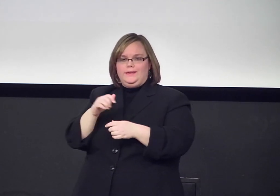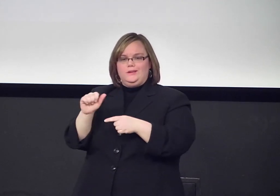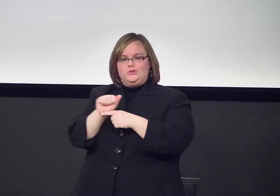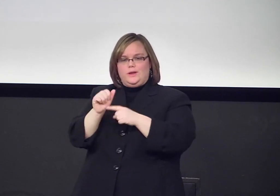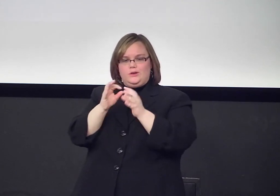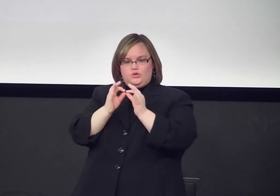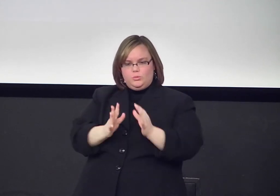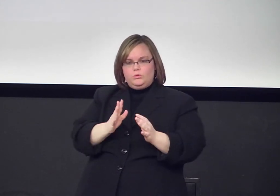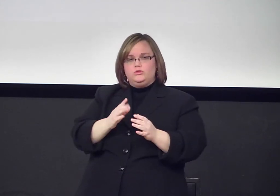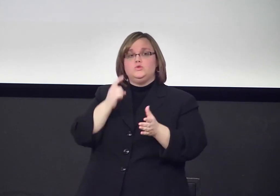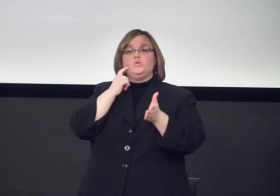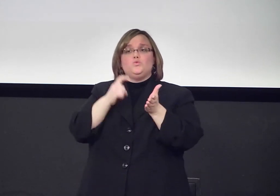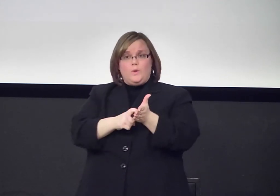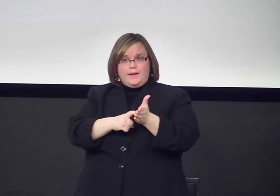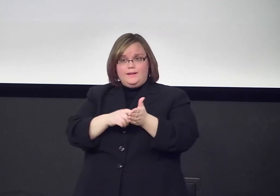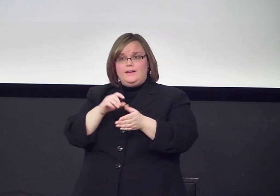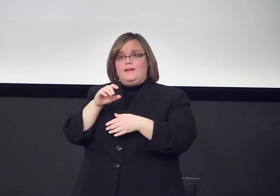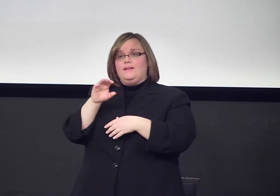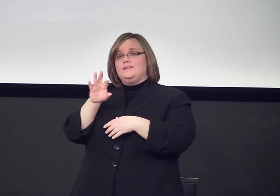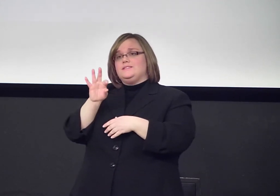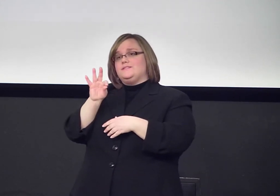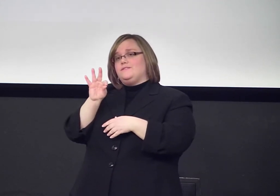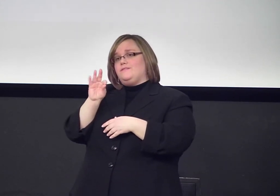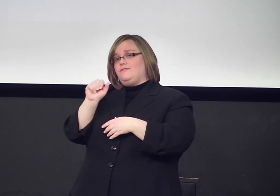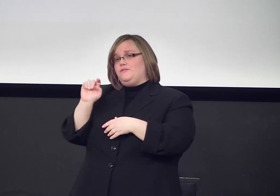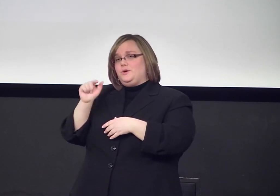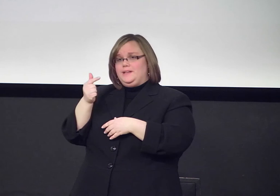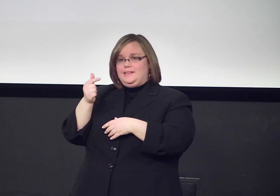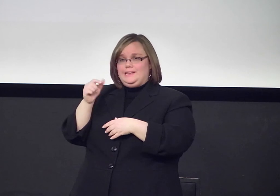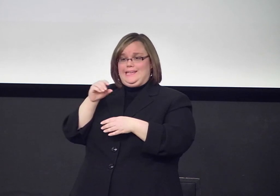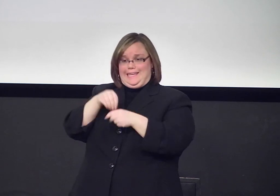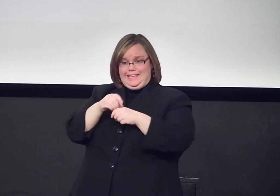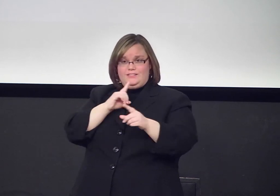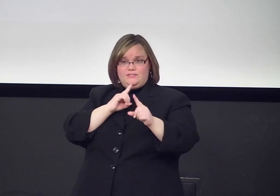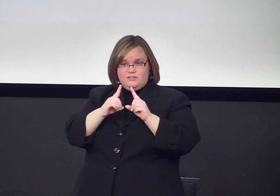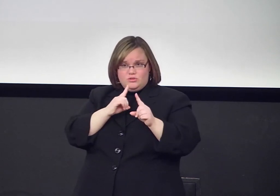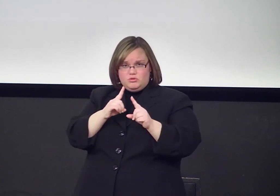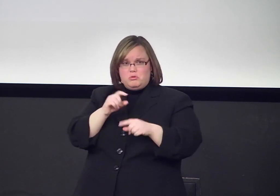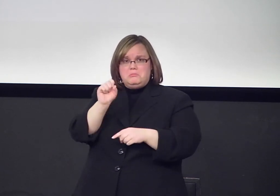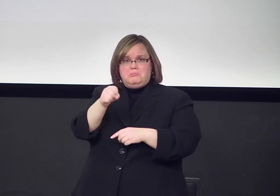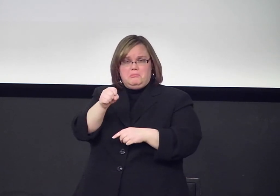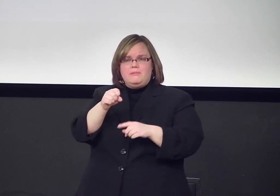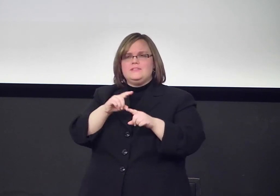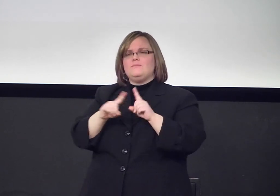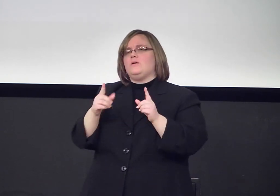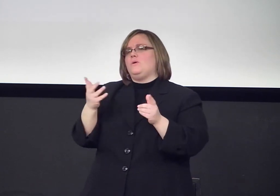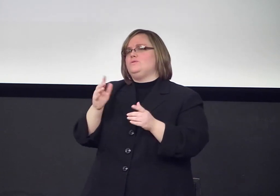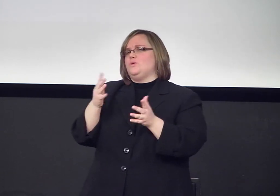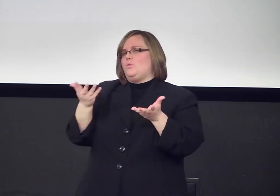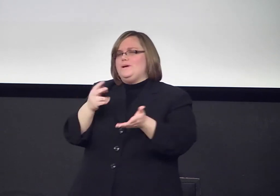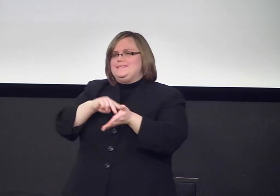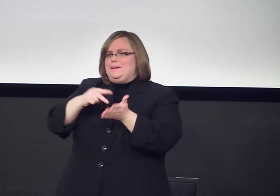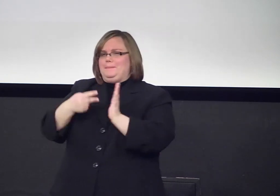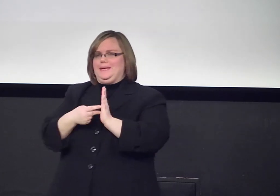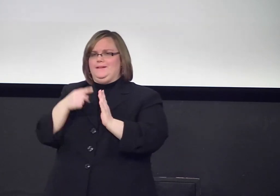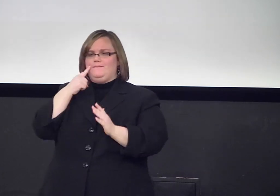how we use this in pedagogy, in training, and policy when we talk about footing